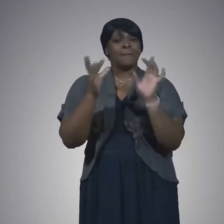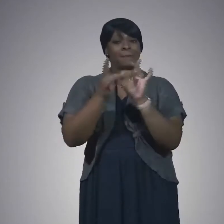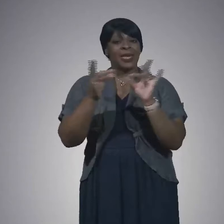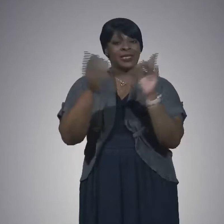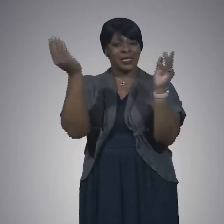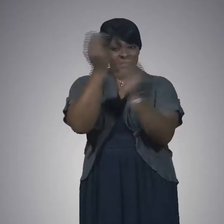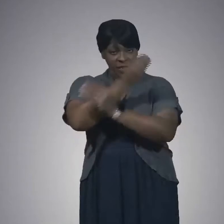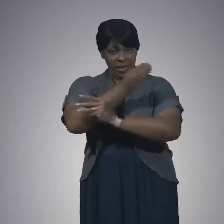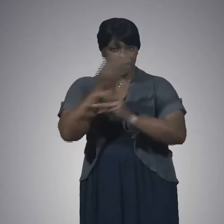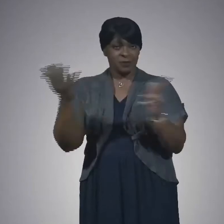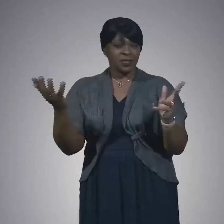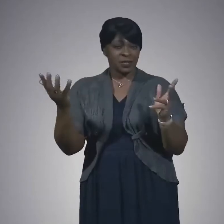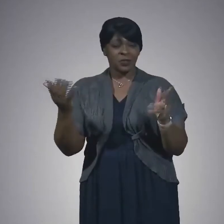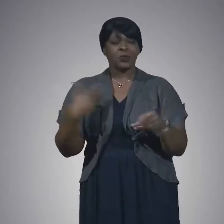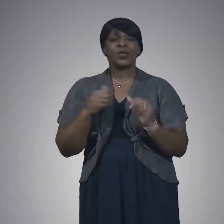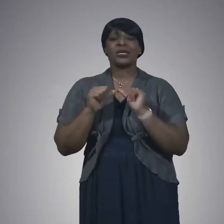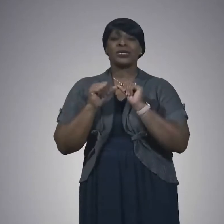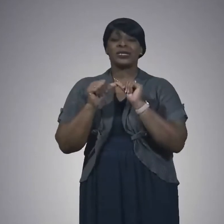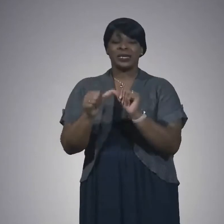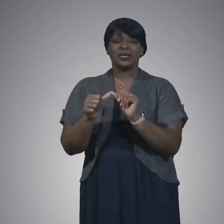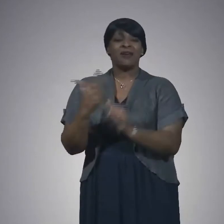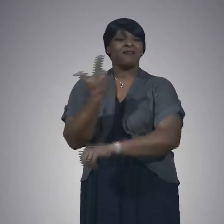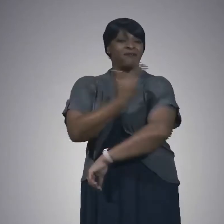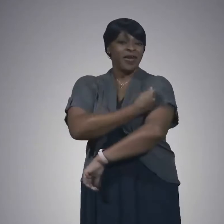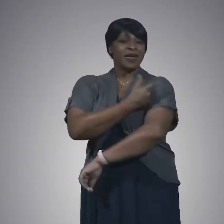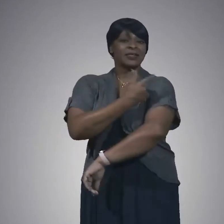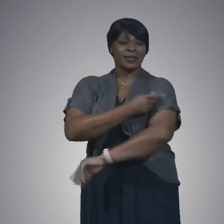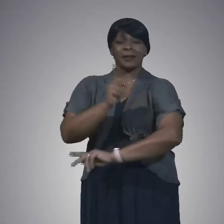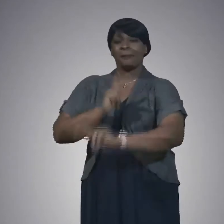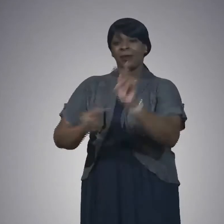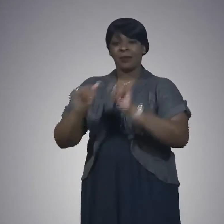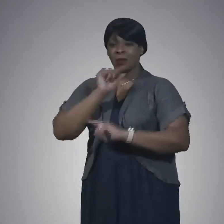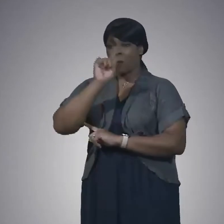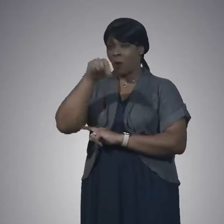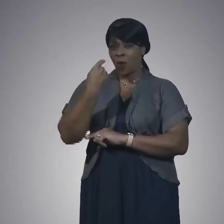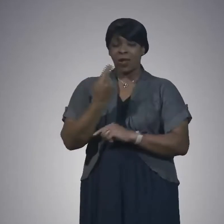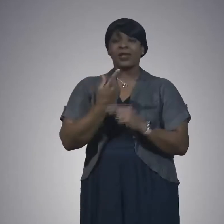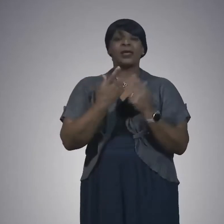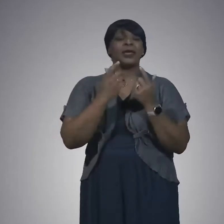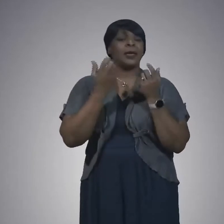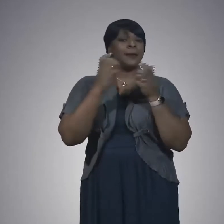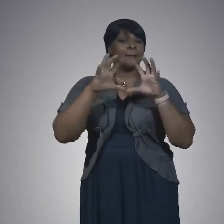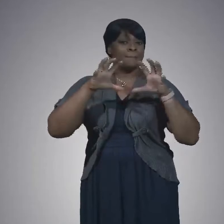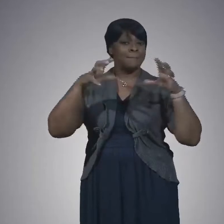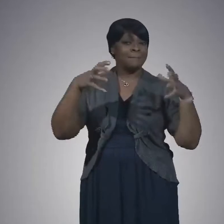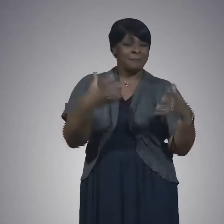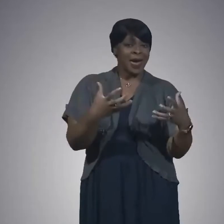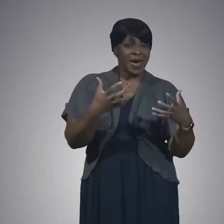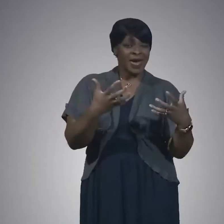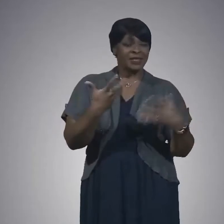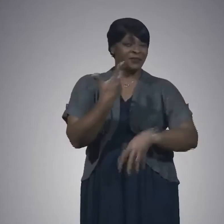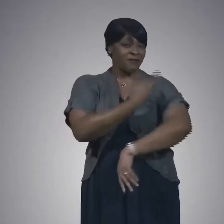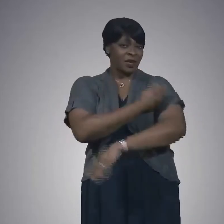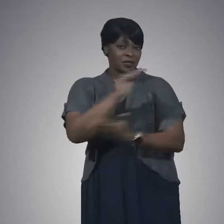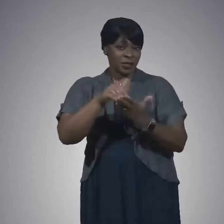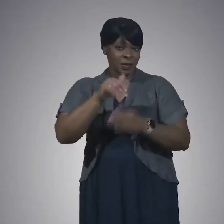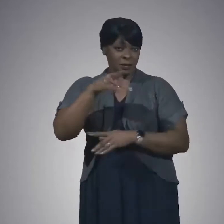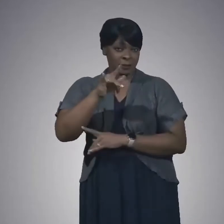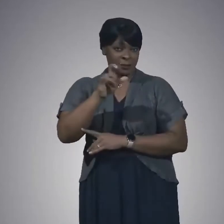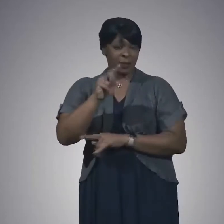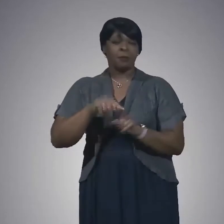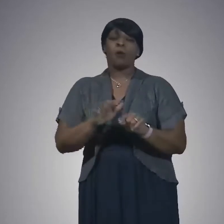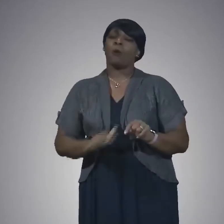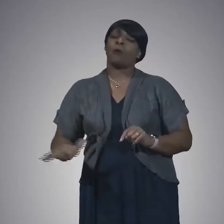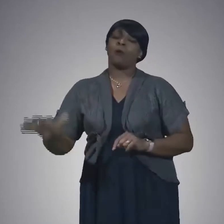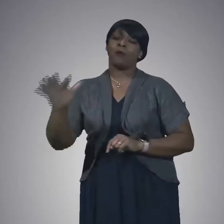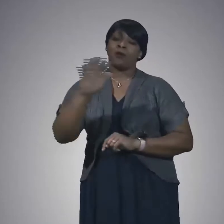We continue to vaccinate folks, not only at mass vaccination sites like the Pipkin, but all across the